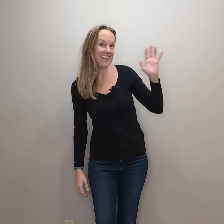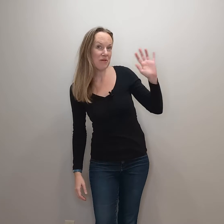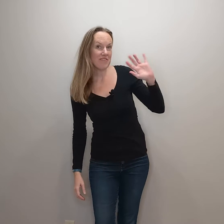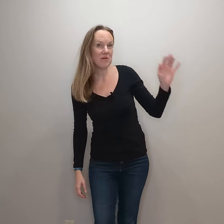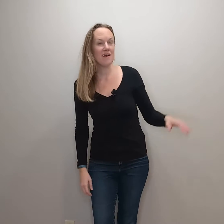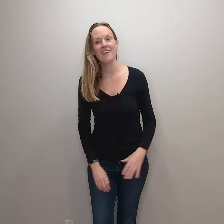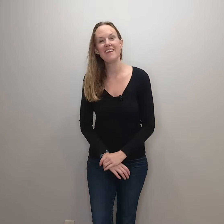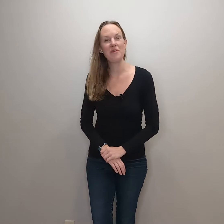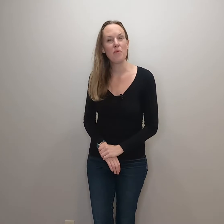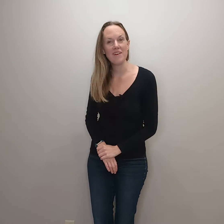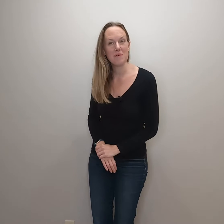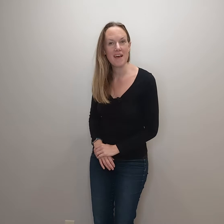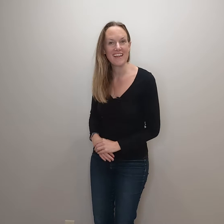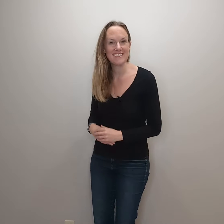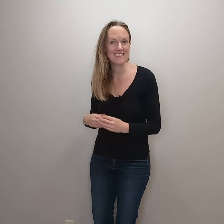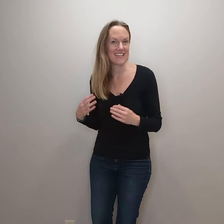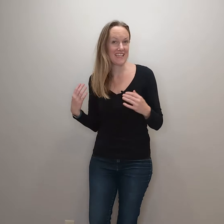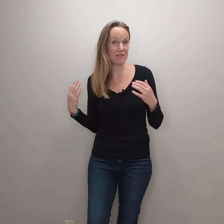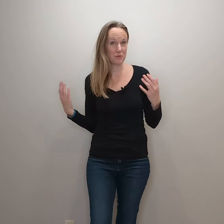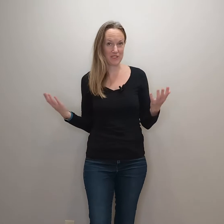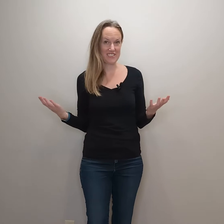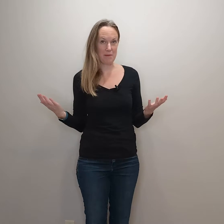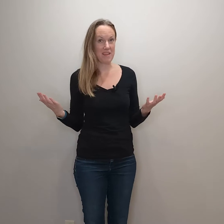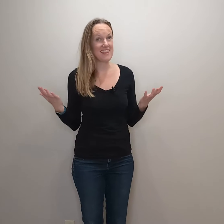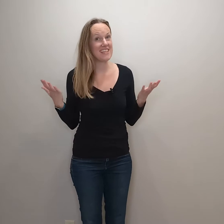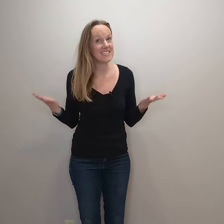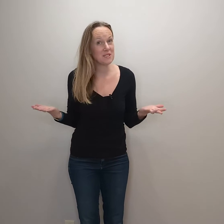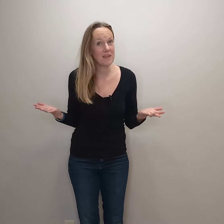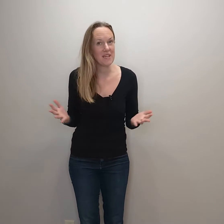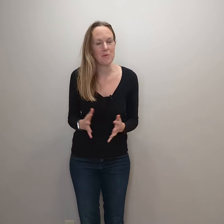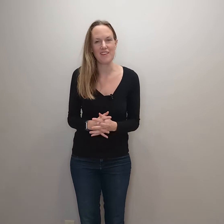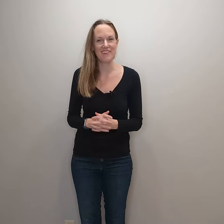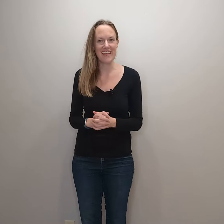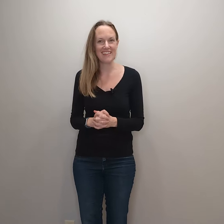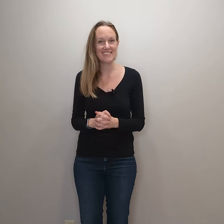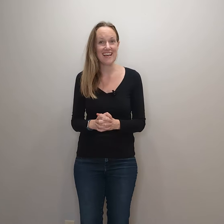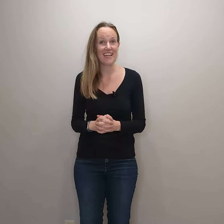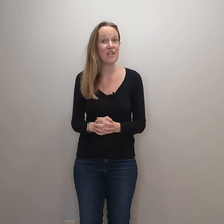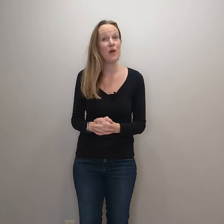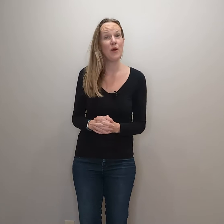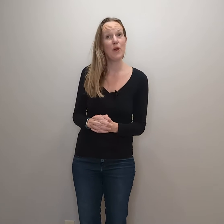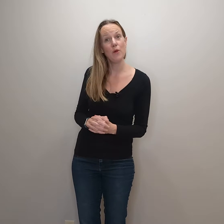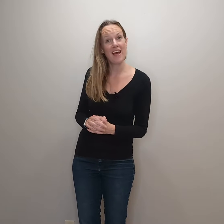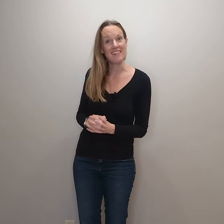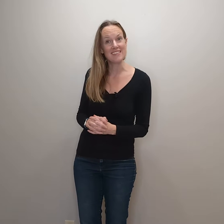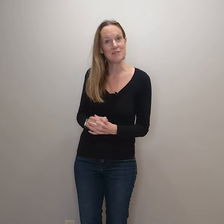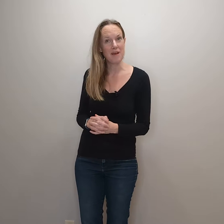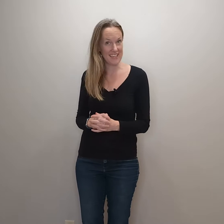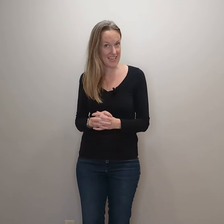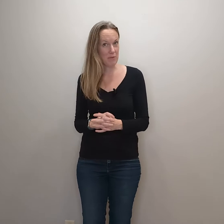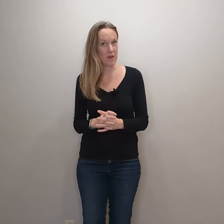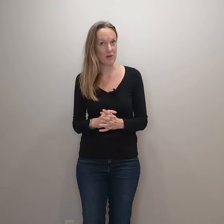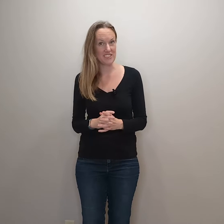Hello everyone and welcome back to Sign Language Worship. This week we're learning how to sign Who Else by Gateway